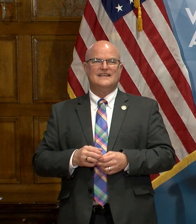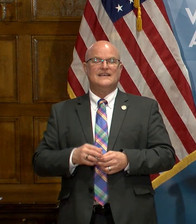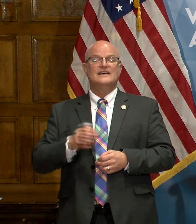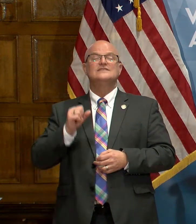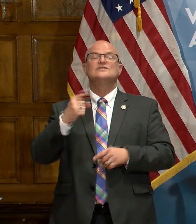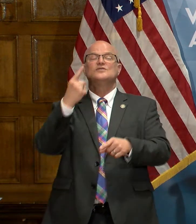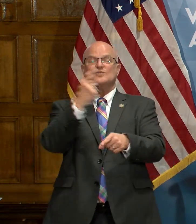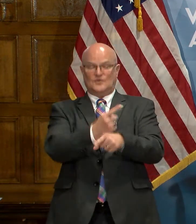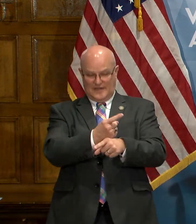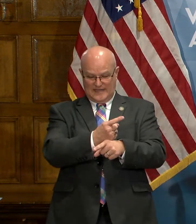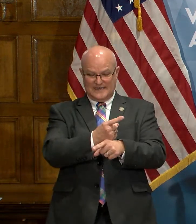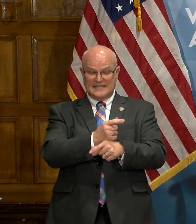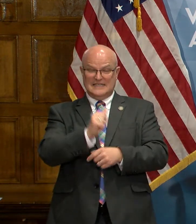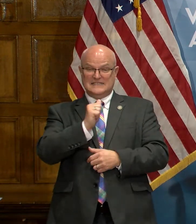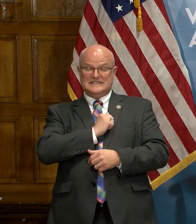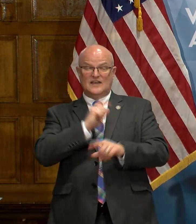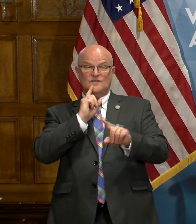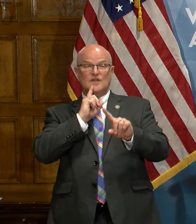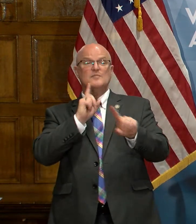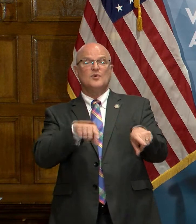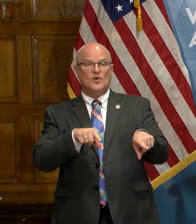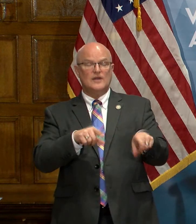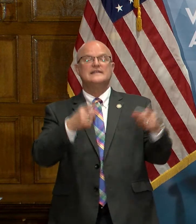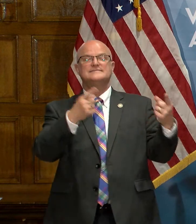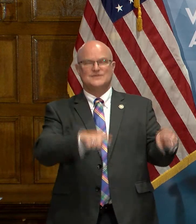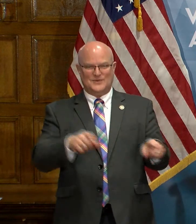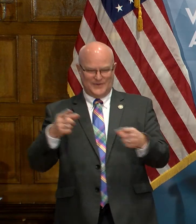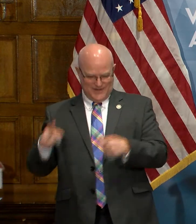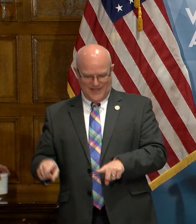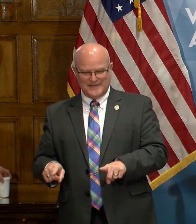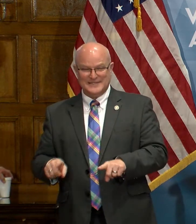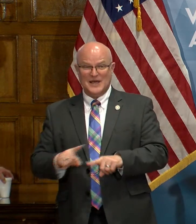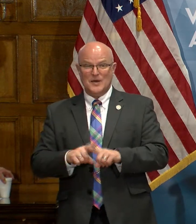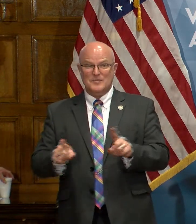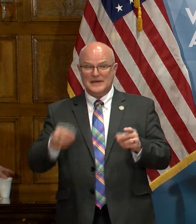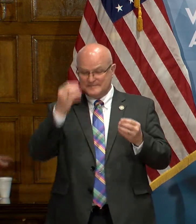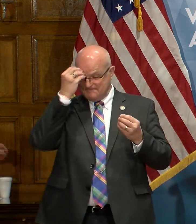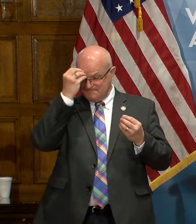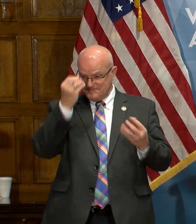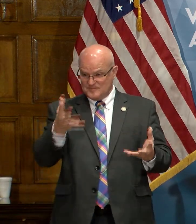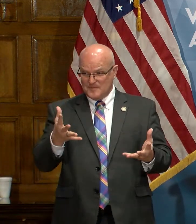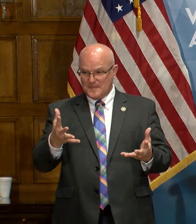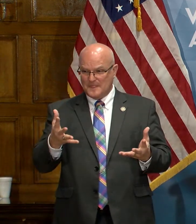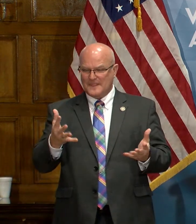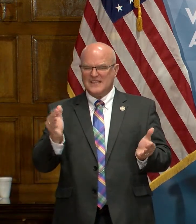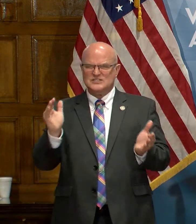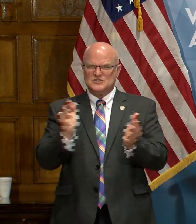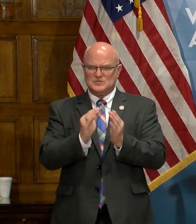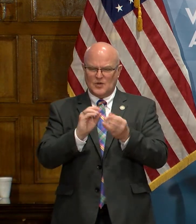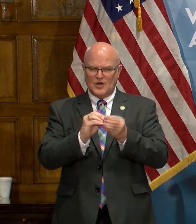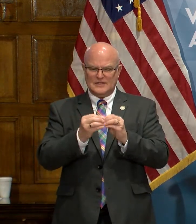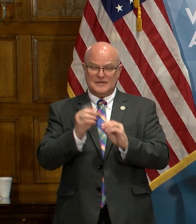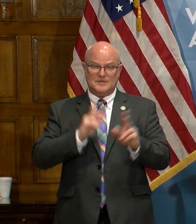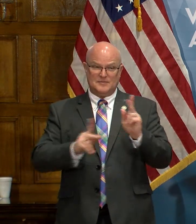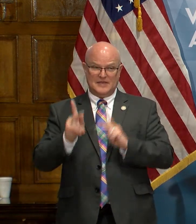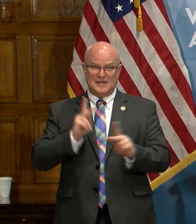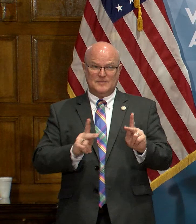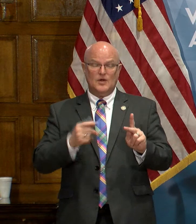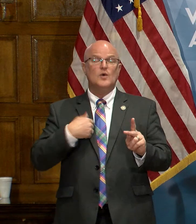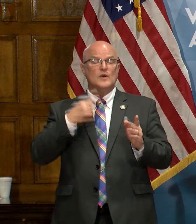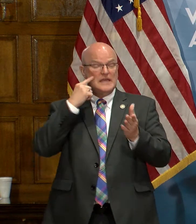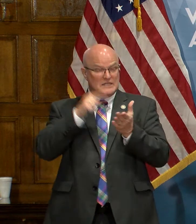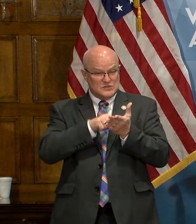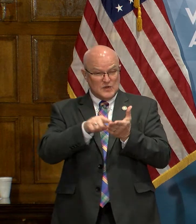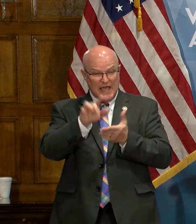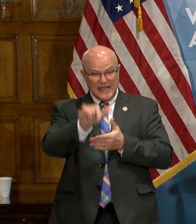So you are correct. Self-reporting reporting is going on, but I can tell you that this is a very small number of individuals. So we do track